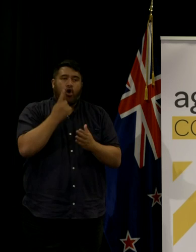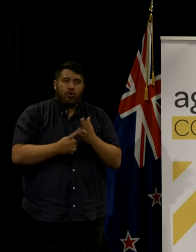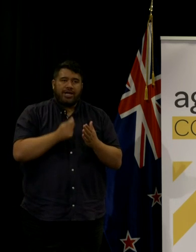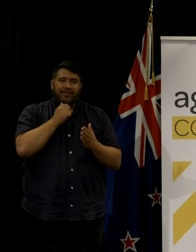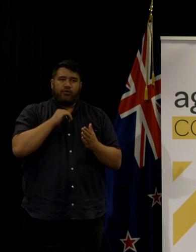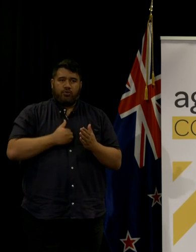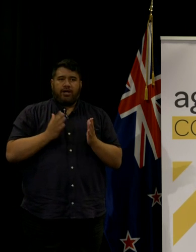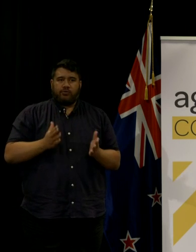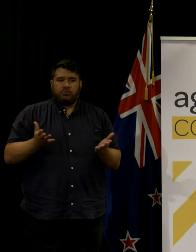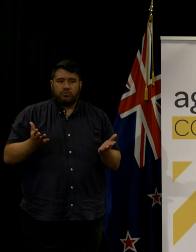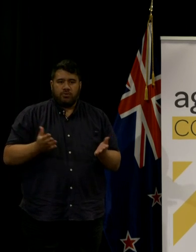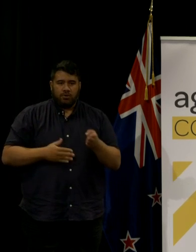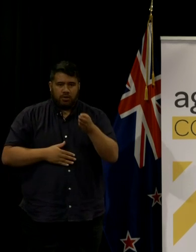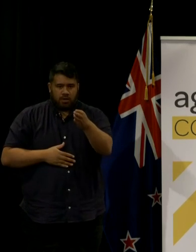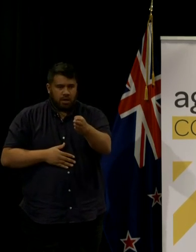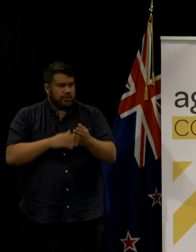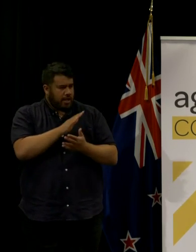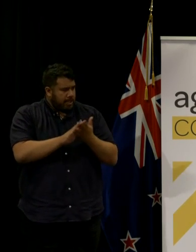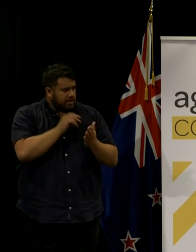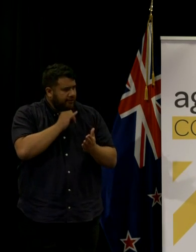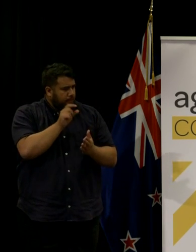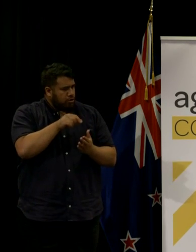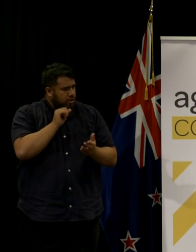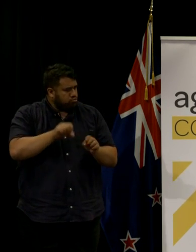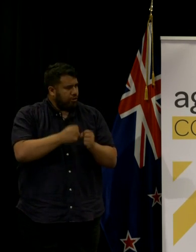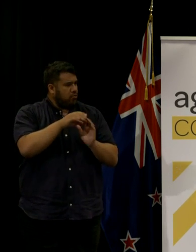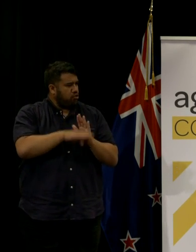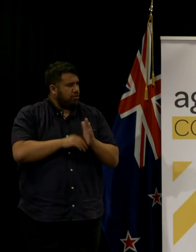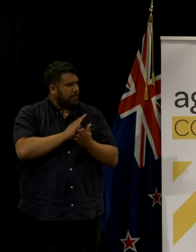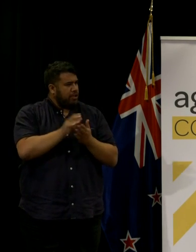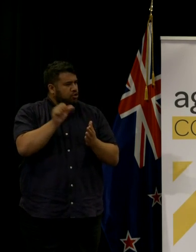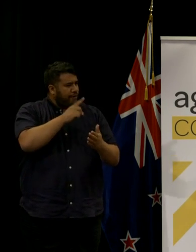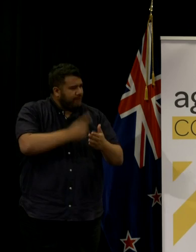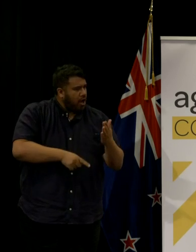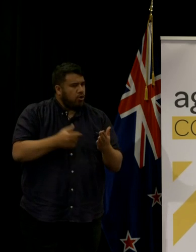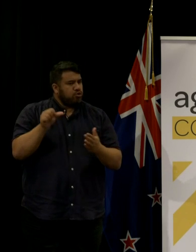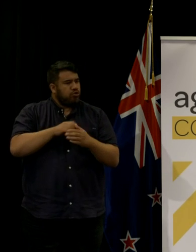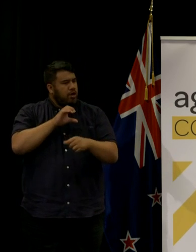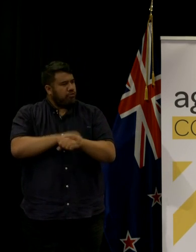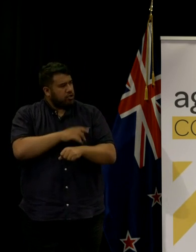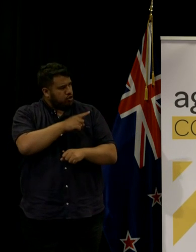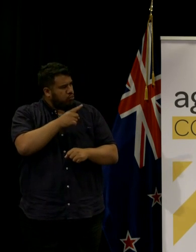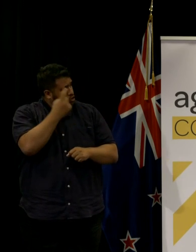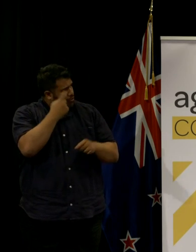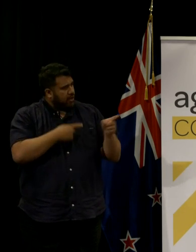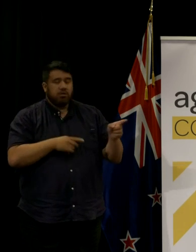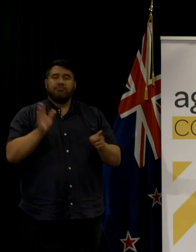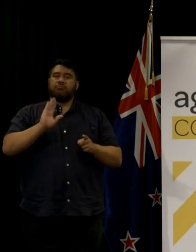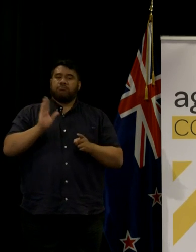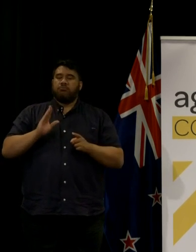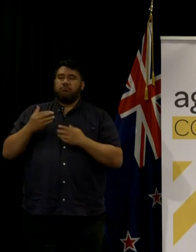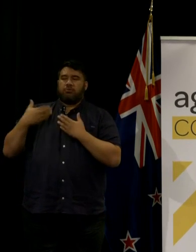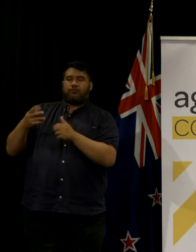be consequences. There have to be consequences. Of course, of course. Should they be fined or should they be arrested? So I think that'll be for the police to work through